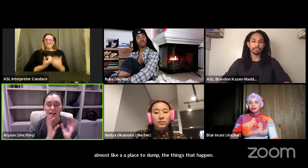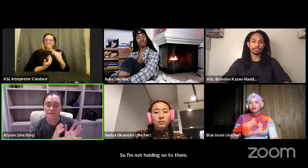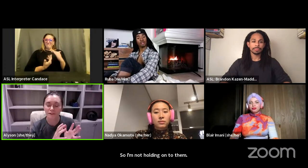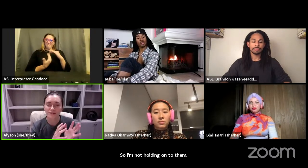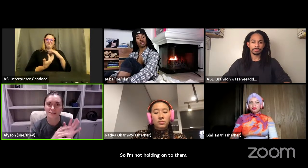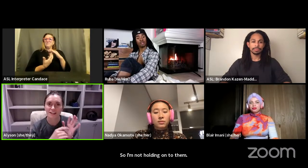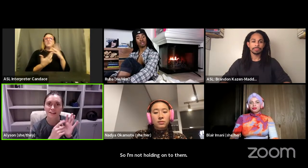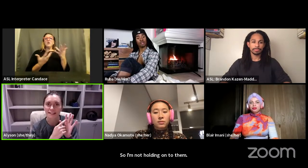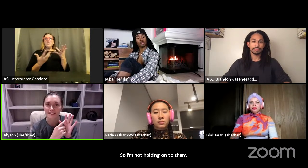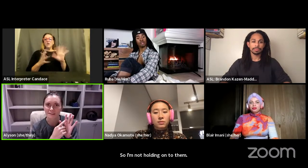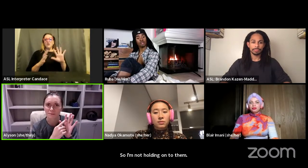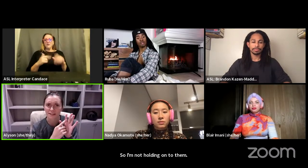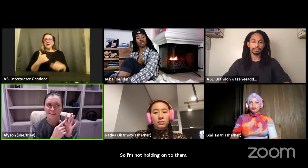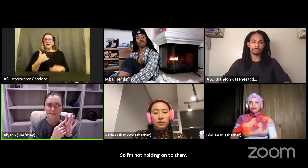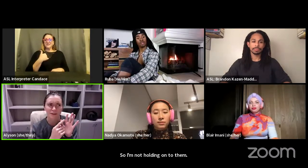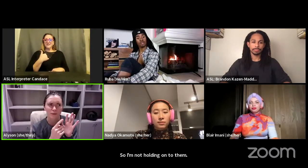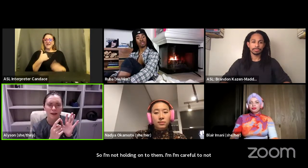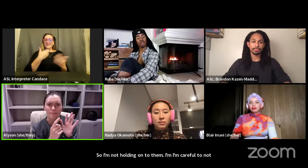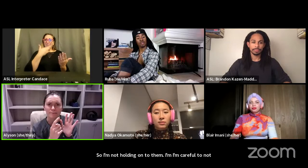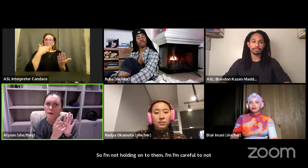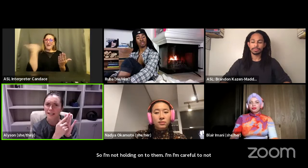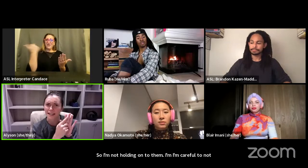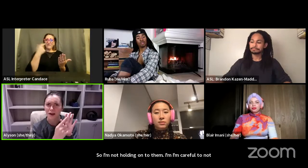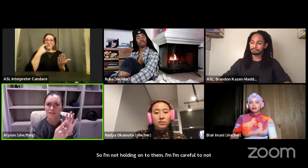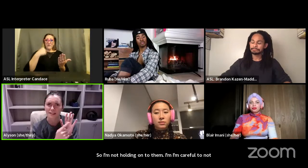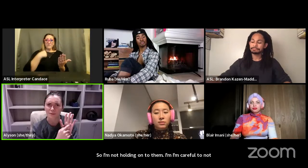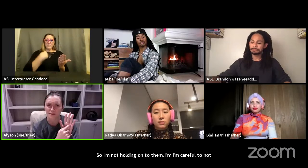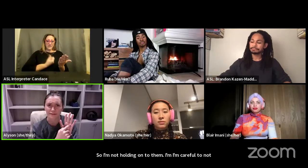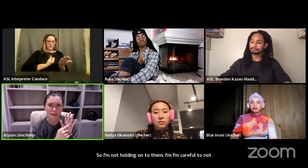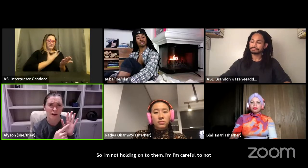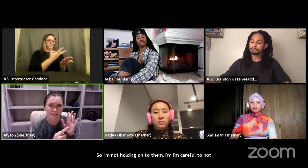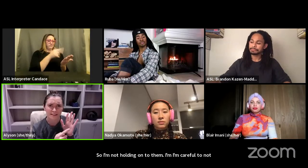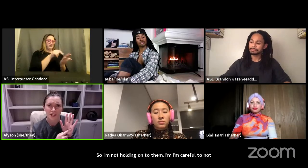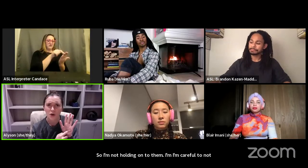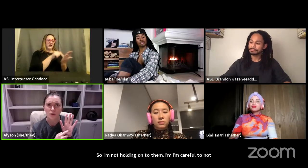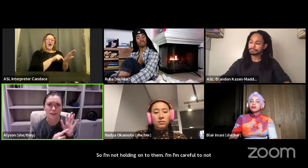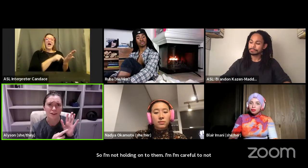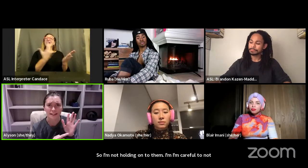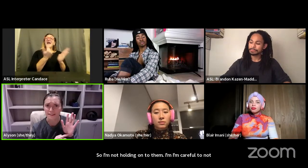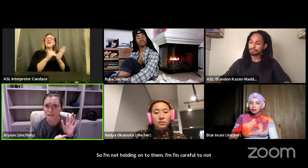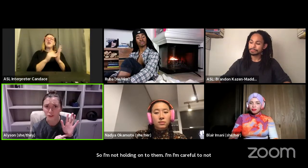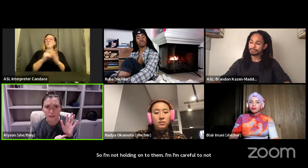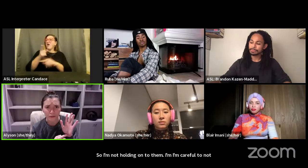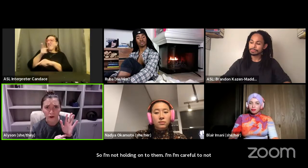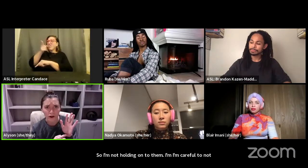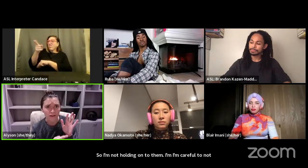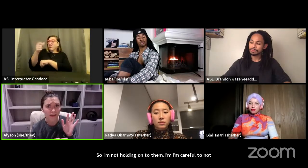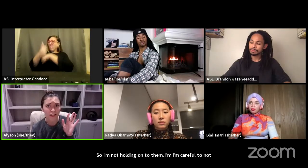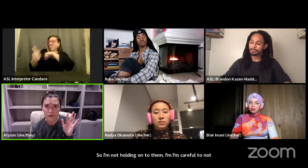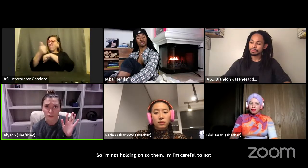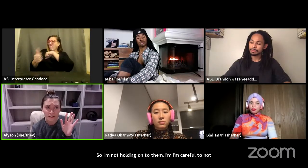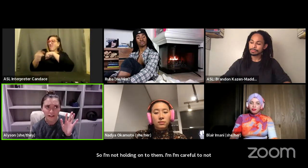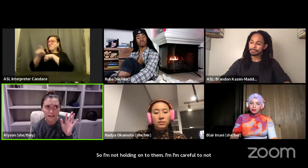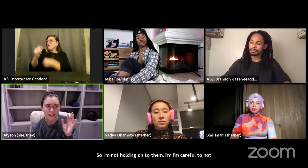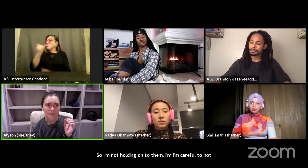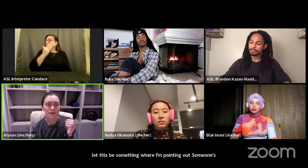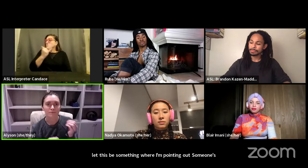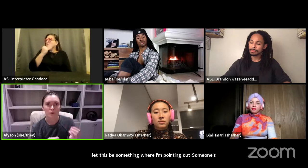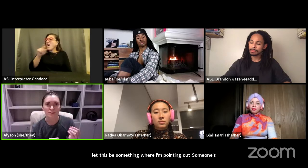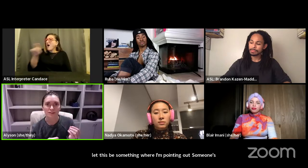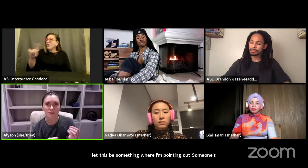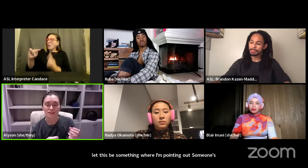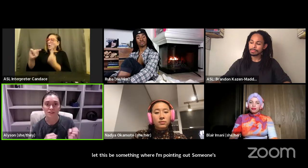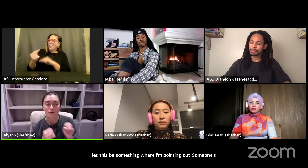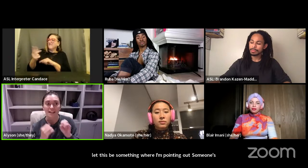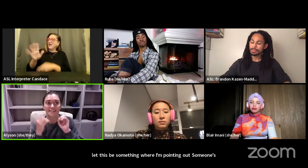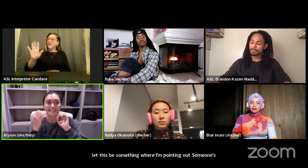I'm careful to not let this be something where I'm pointing out someone's flaws or the things they're doing wrong that hurt, but